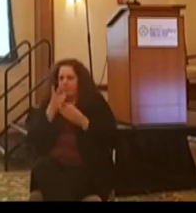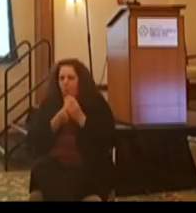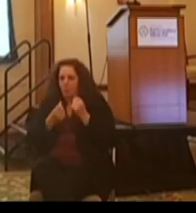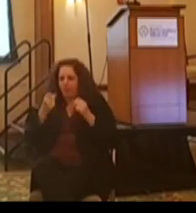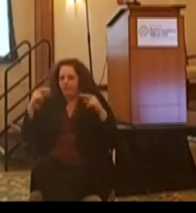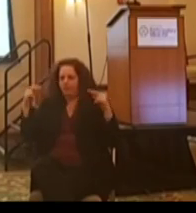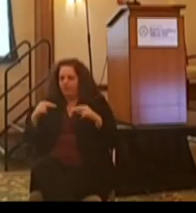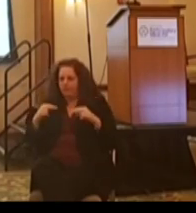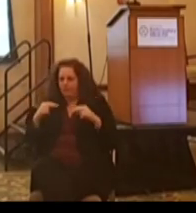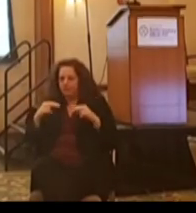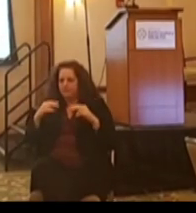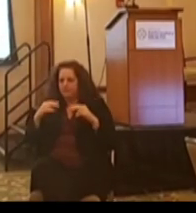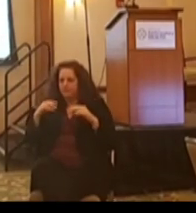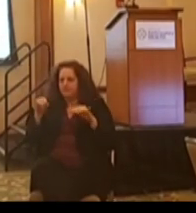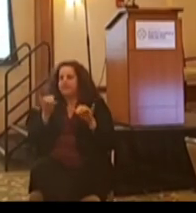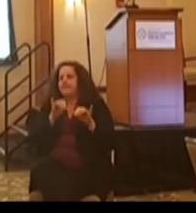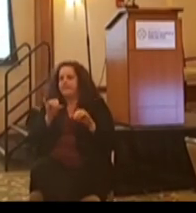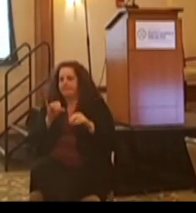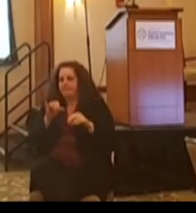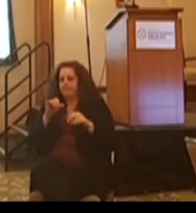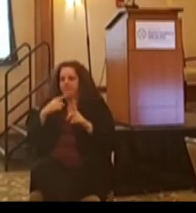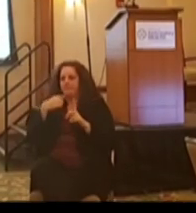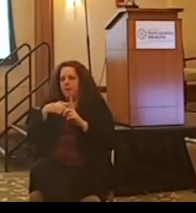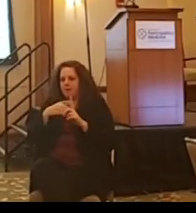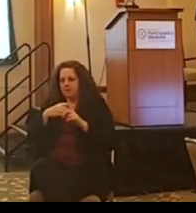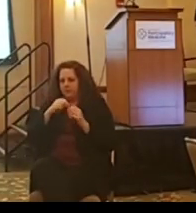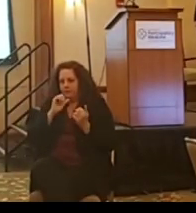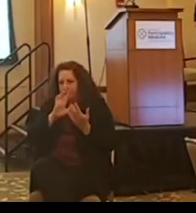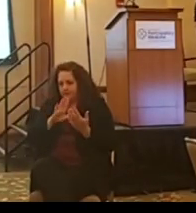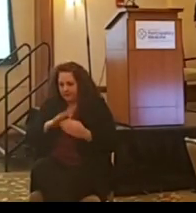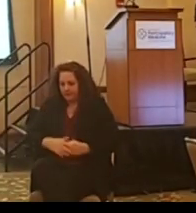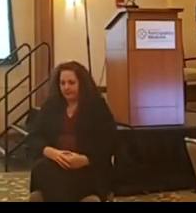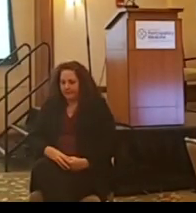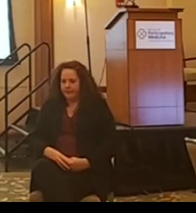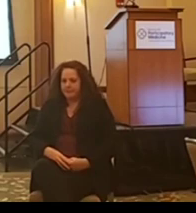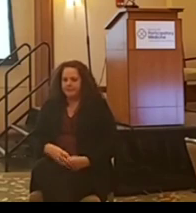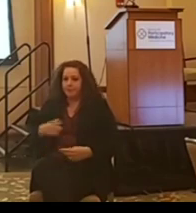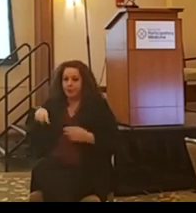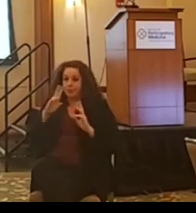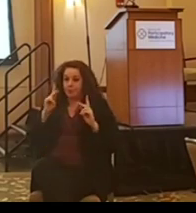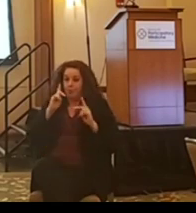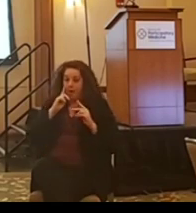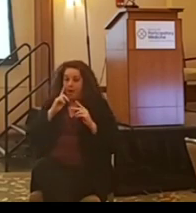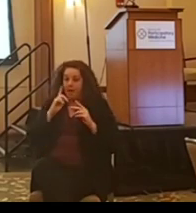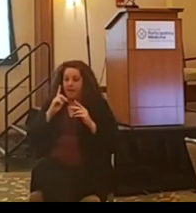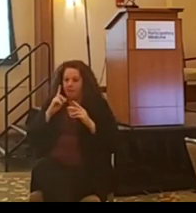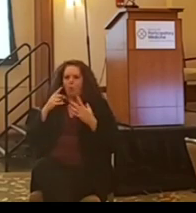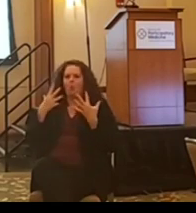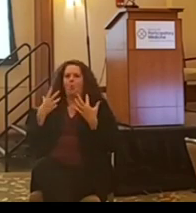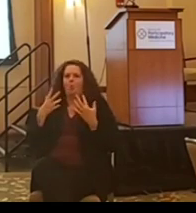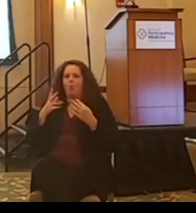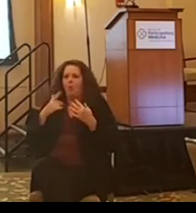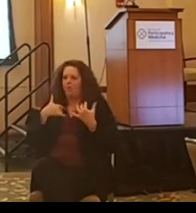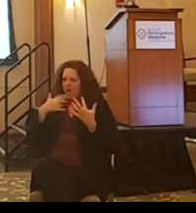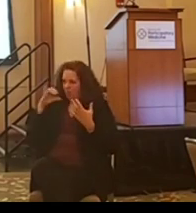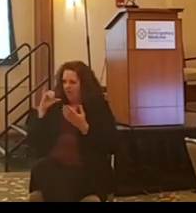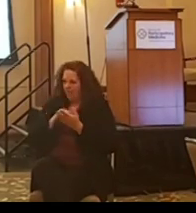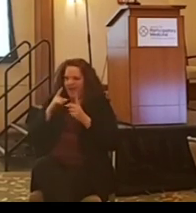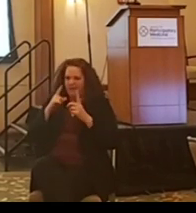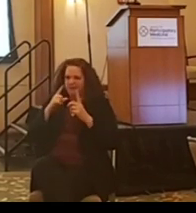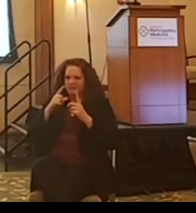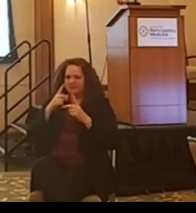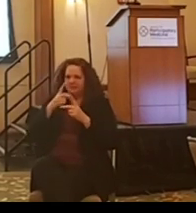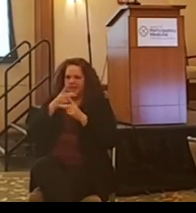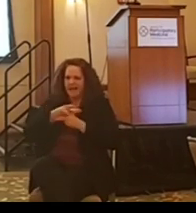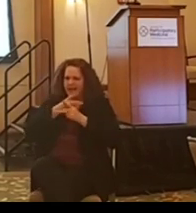as we've sort of pursued the work of the patient revolution, are probably thinking, yes, that's what I want. Careful and kind patient